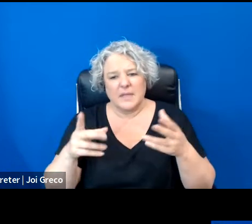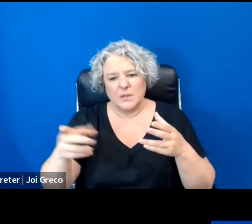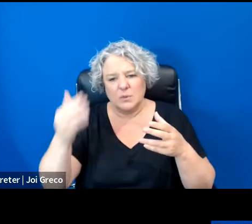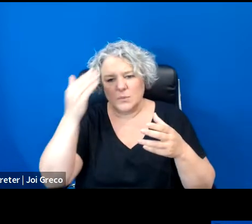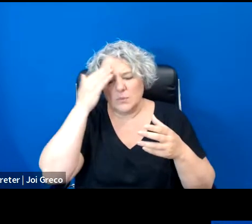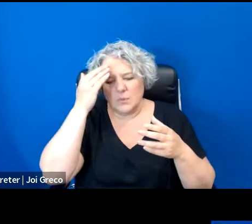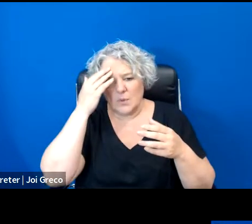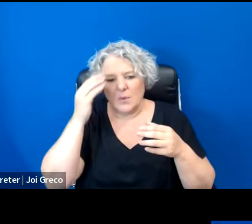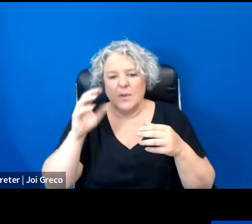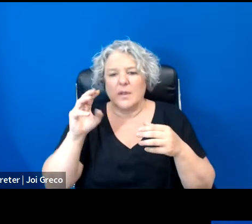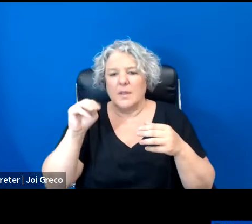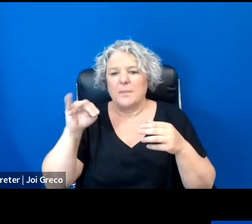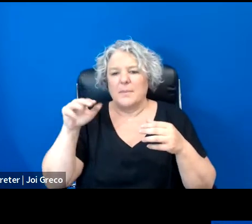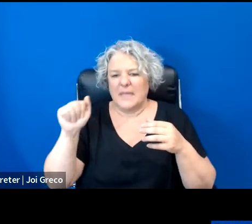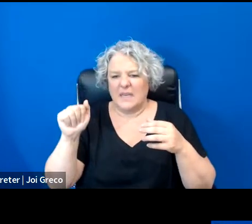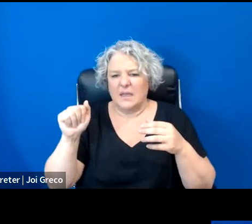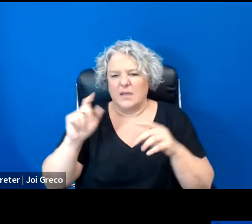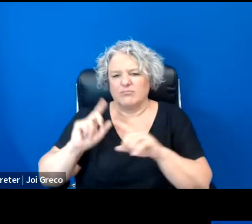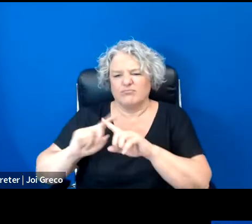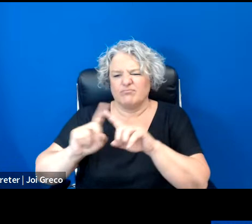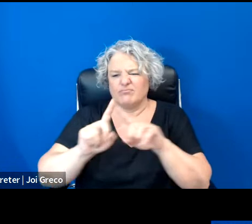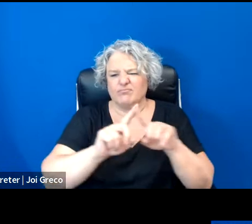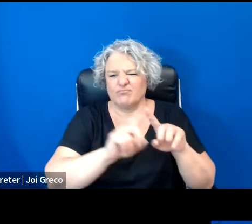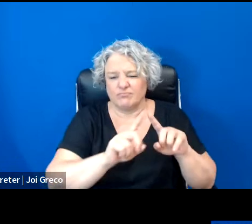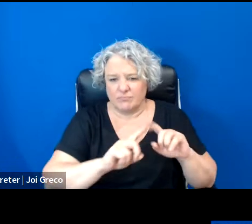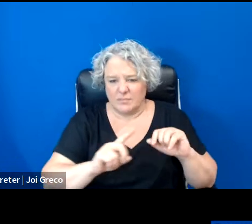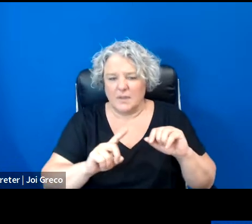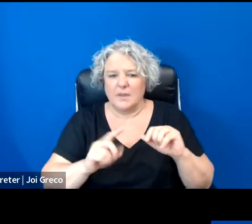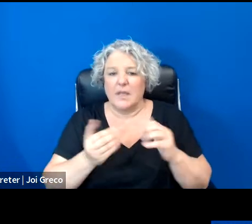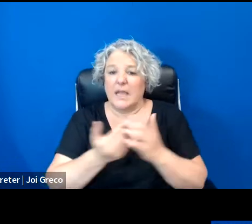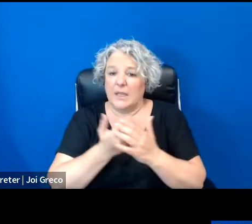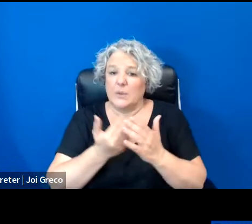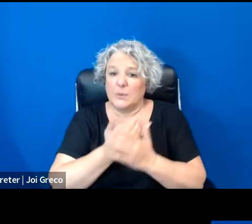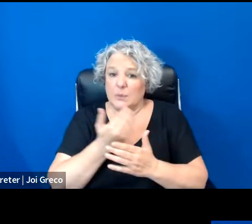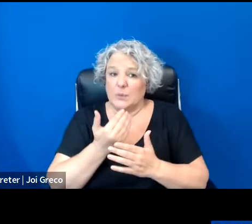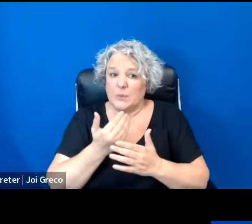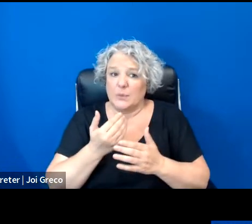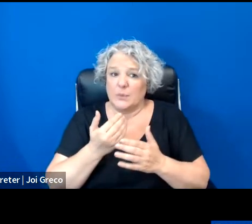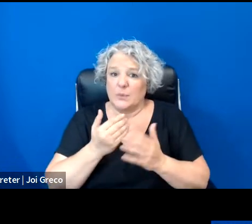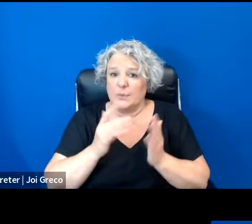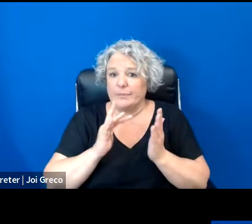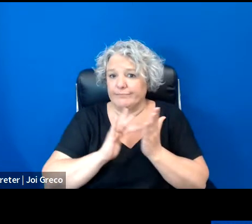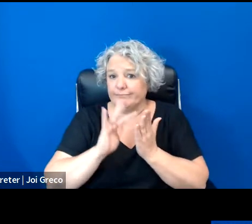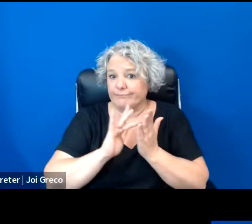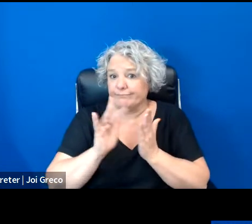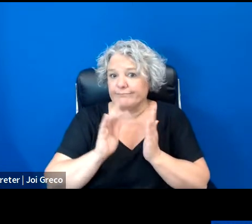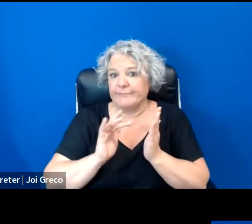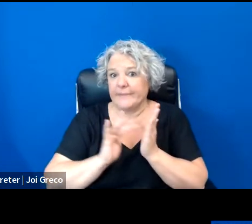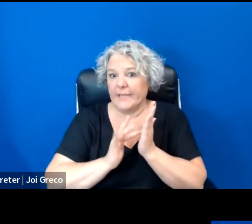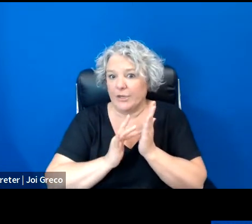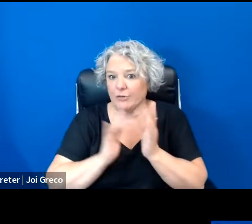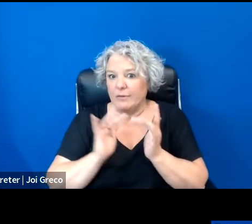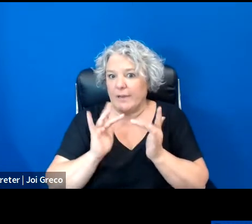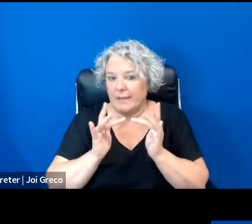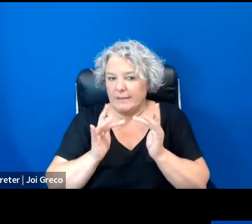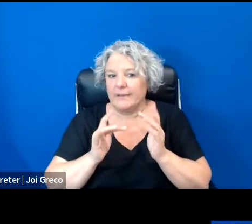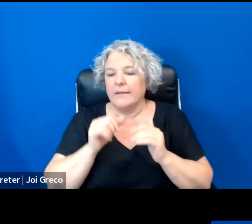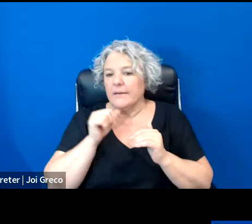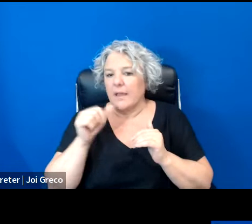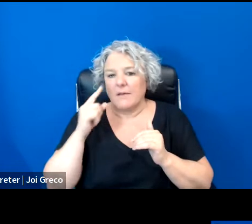There are, as I'm sure you know, media outlets and newer ones, some online ones, some